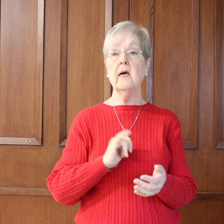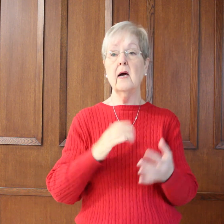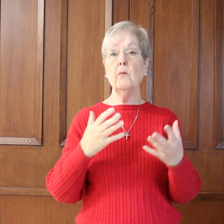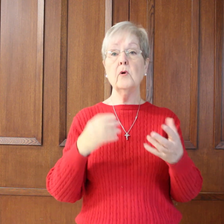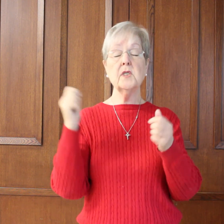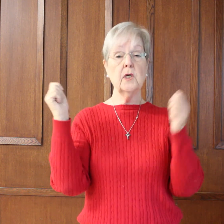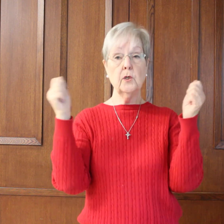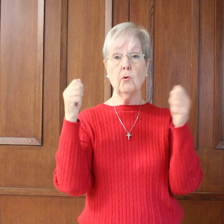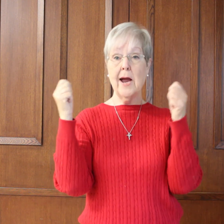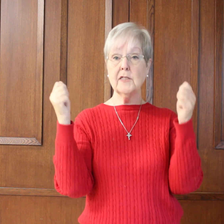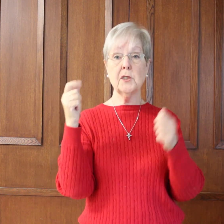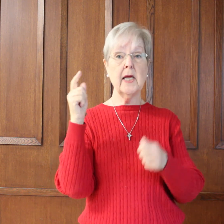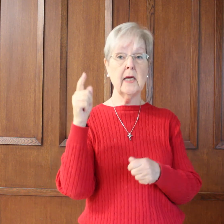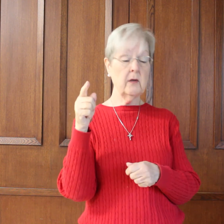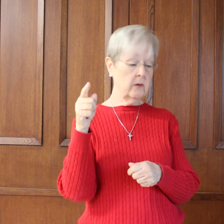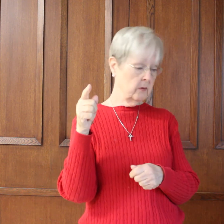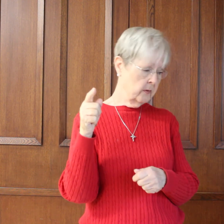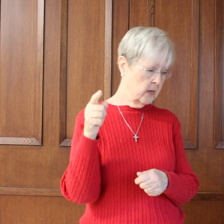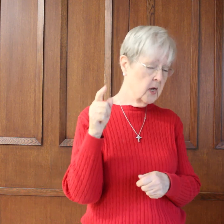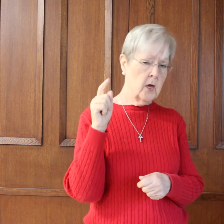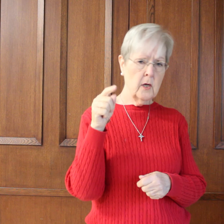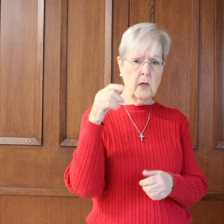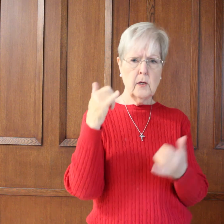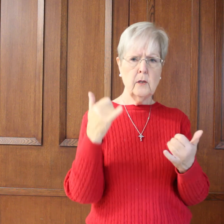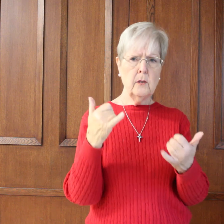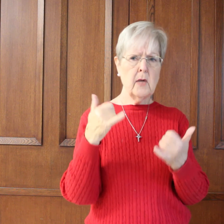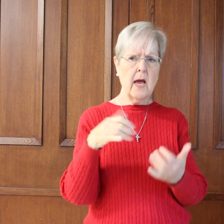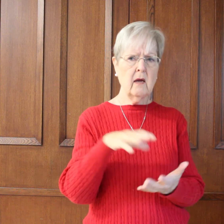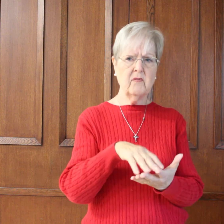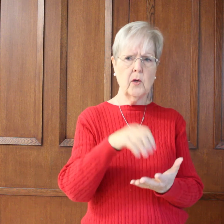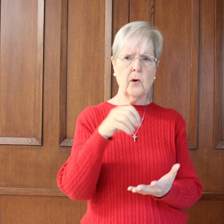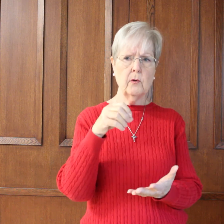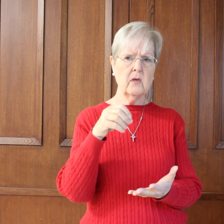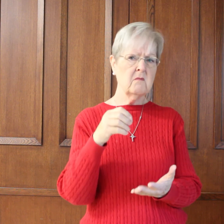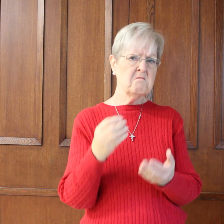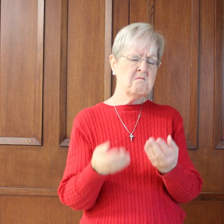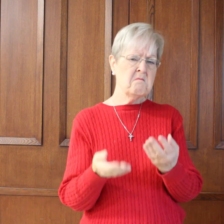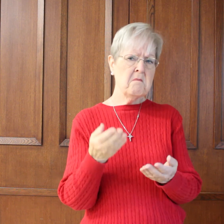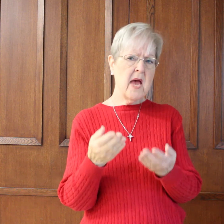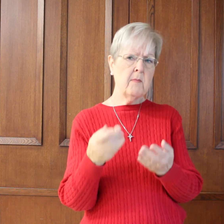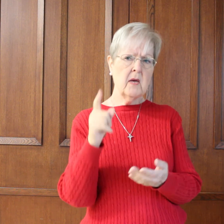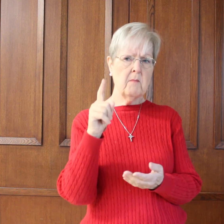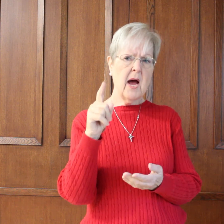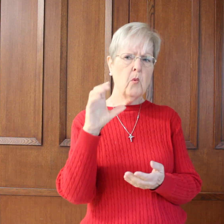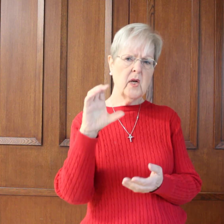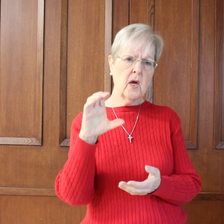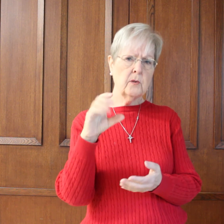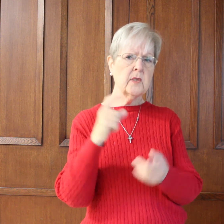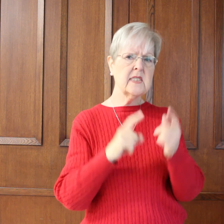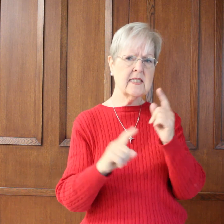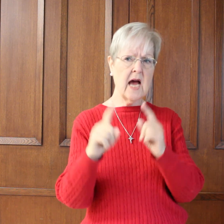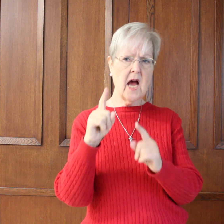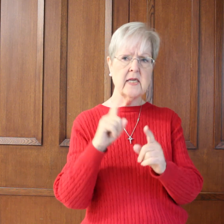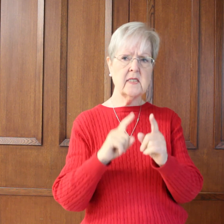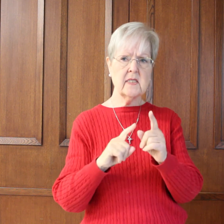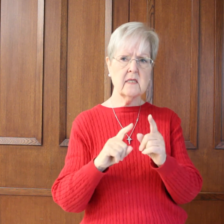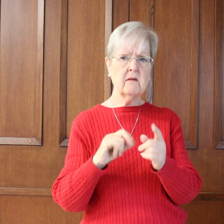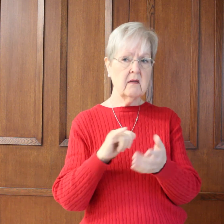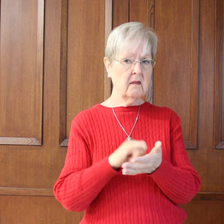I want to congratulate you. You now have learned maybe about 100 signs